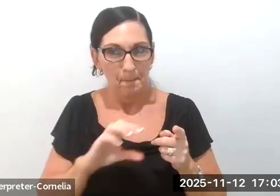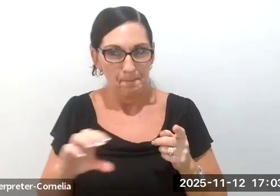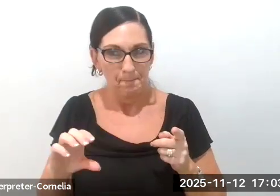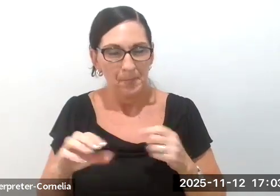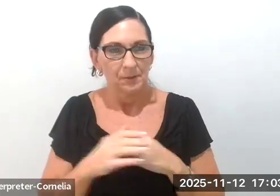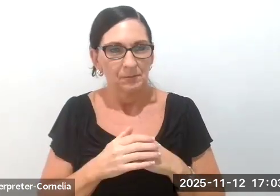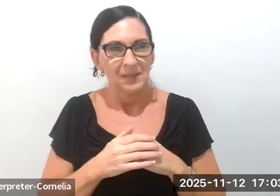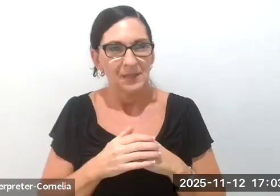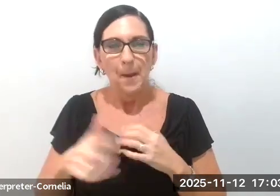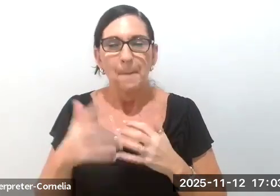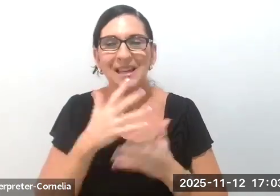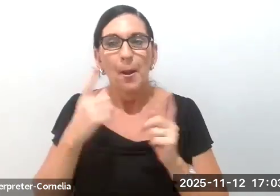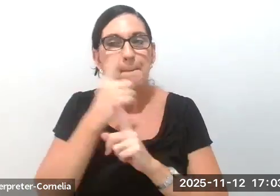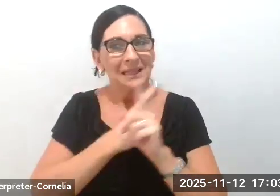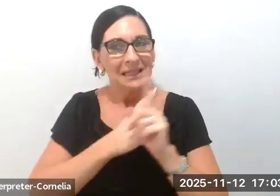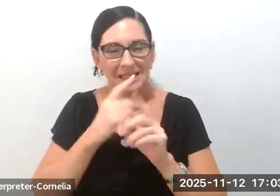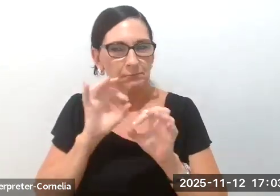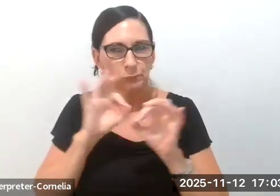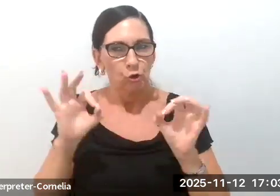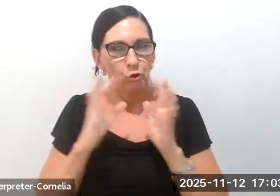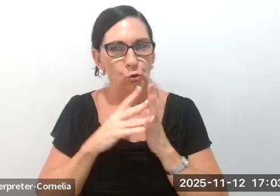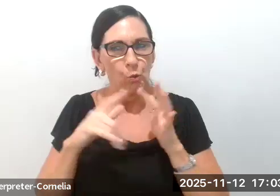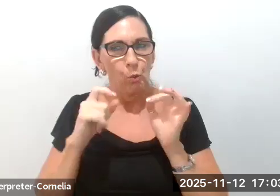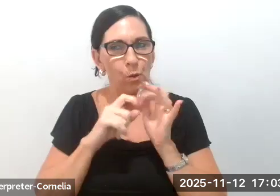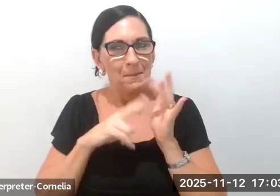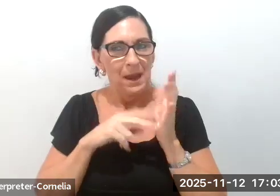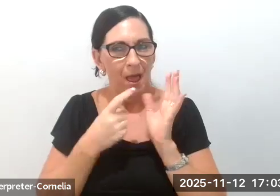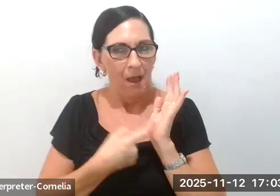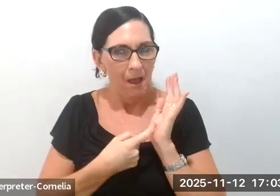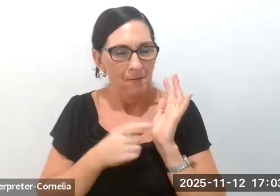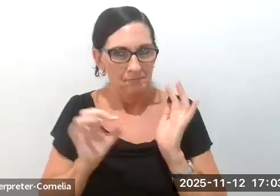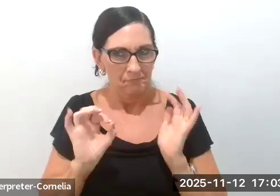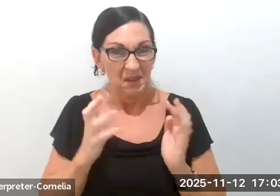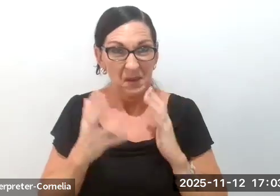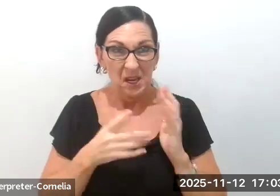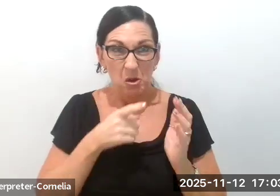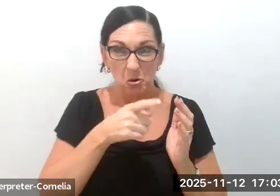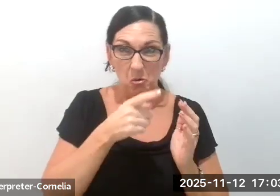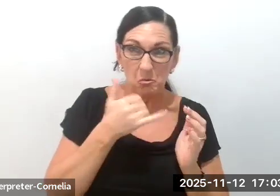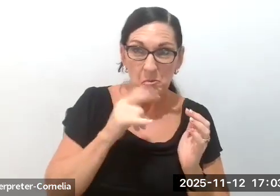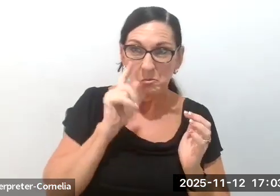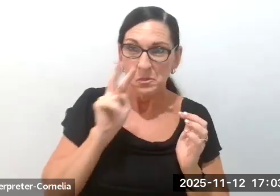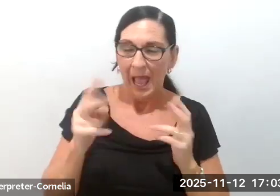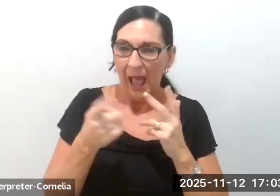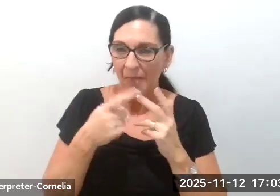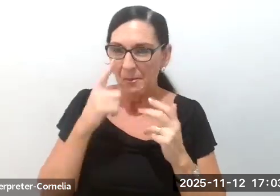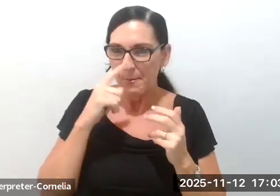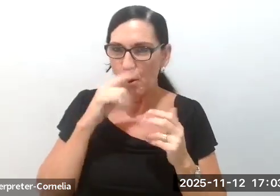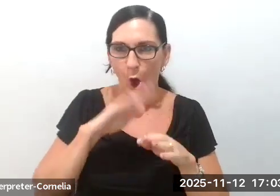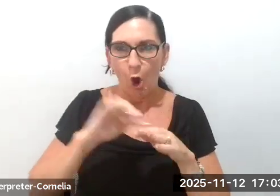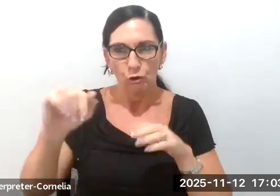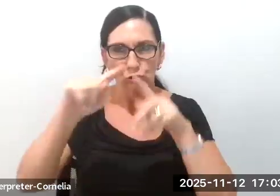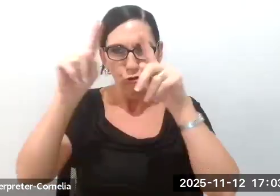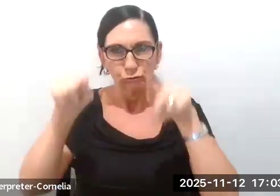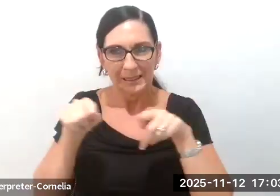format, not in a webinar. And this means you may see other participants on your screen, and you have the option